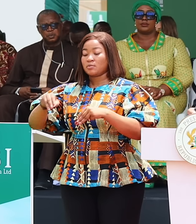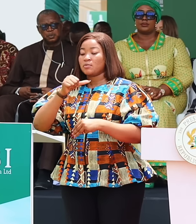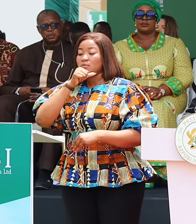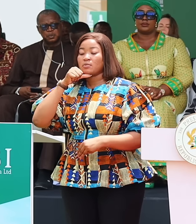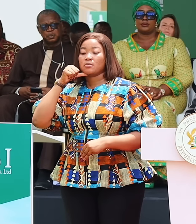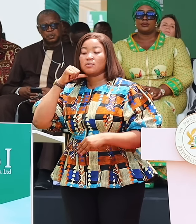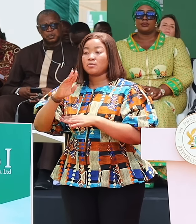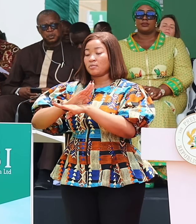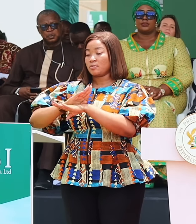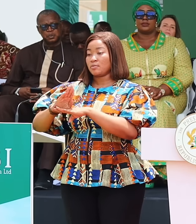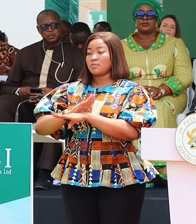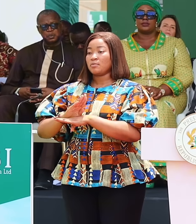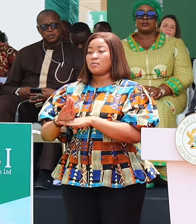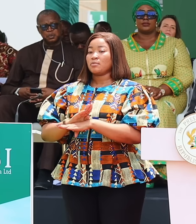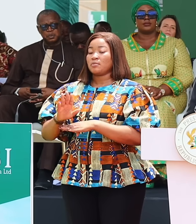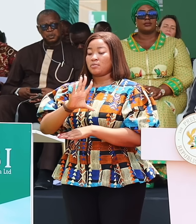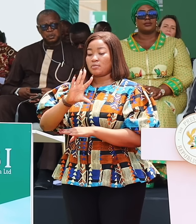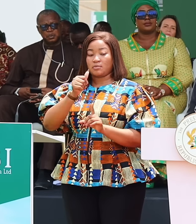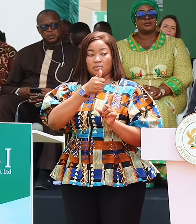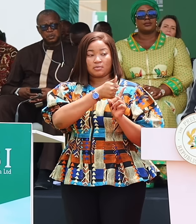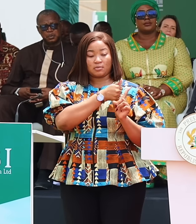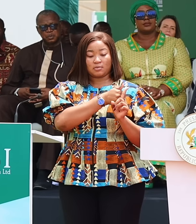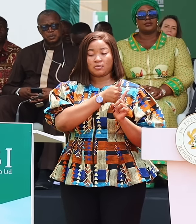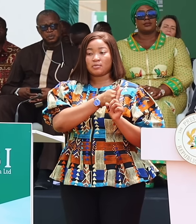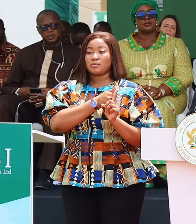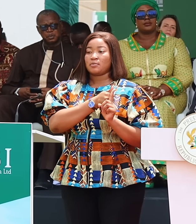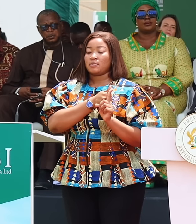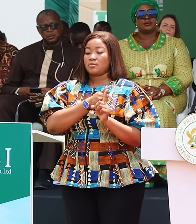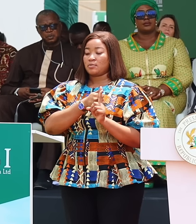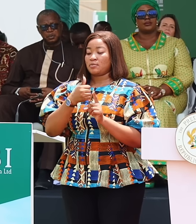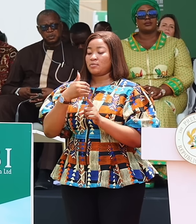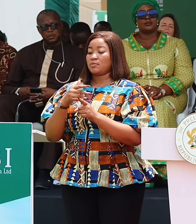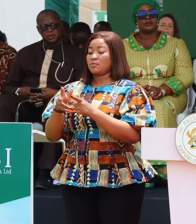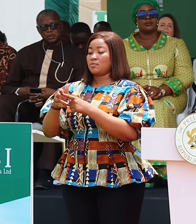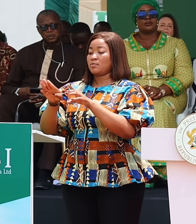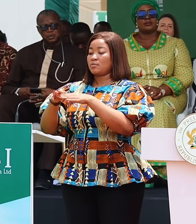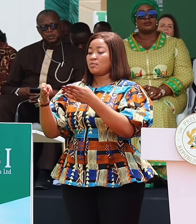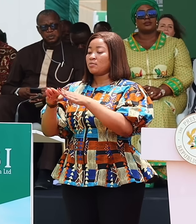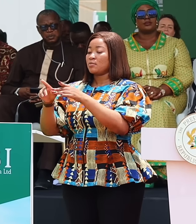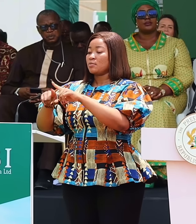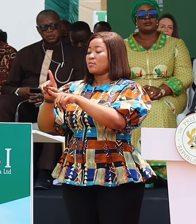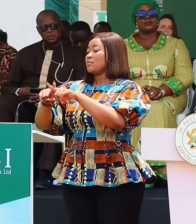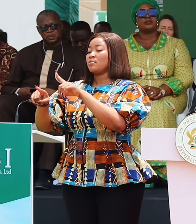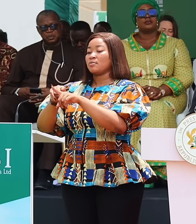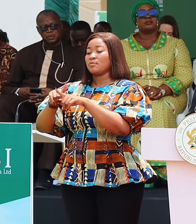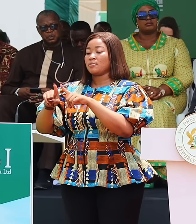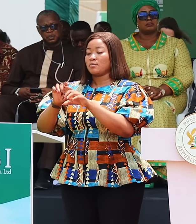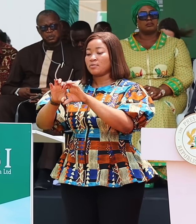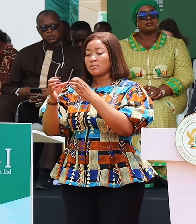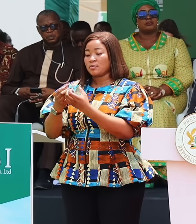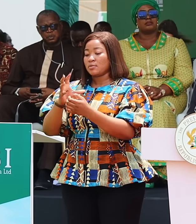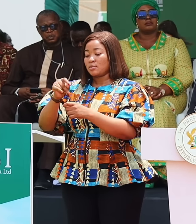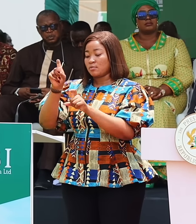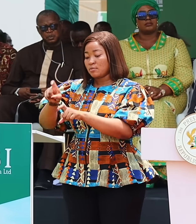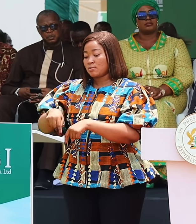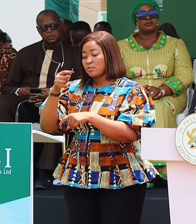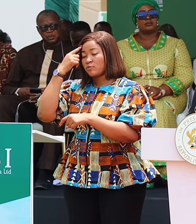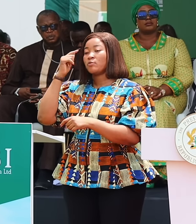and Agribusiness and myself have commissioned a number of factories and cut sort for a number of